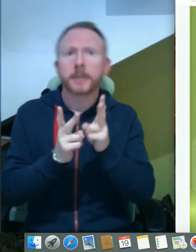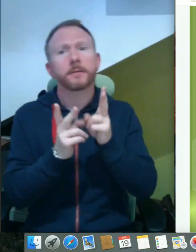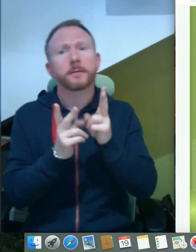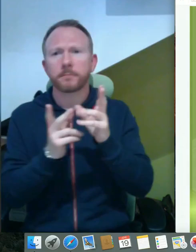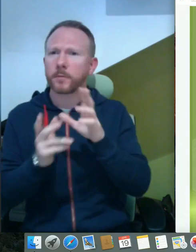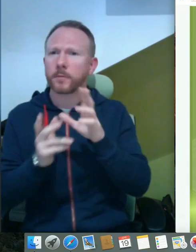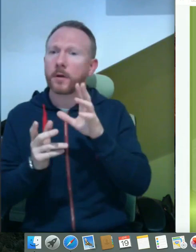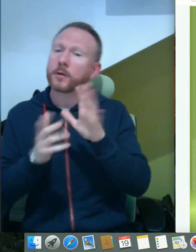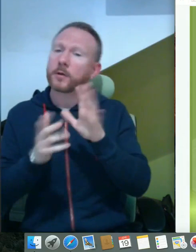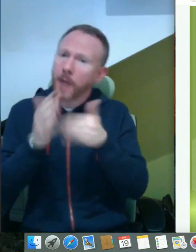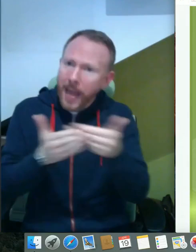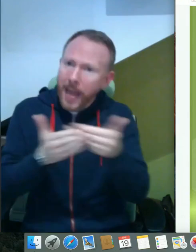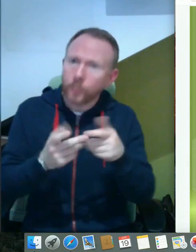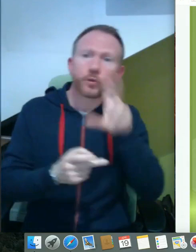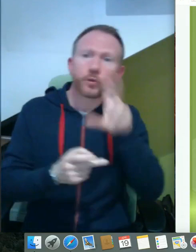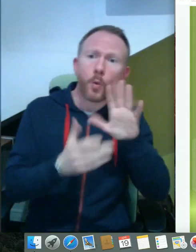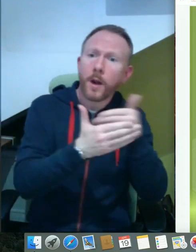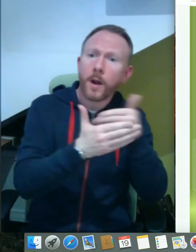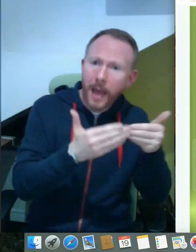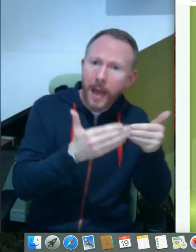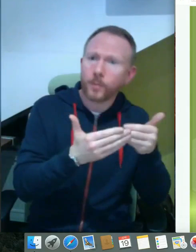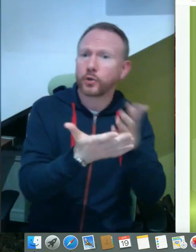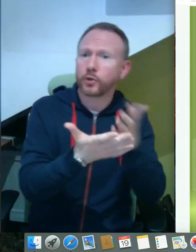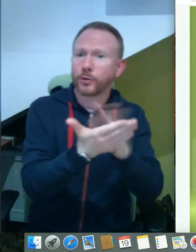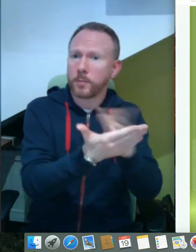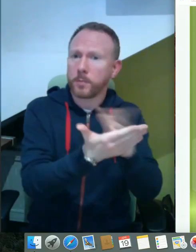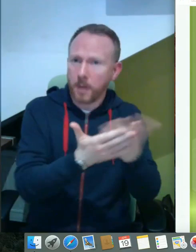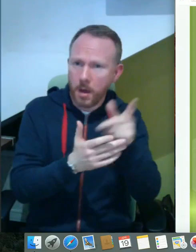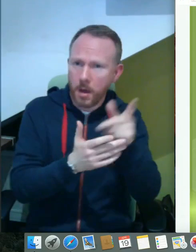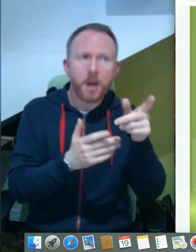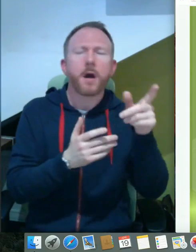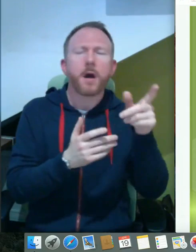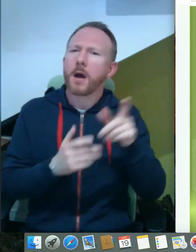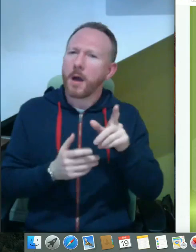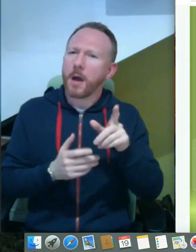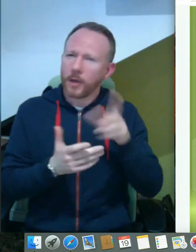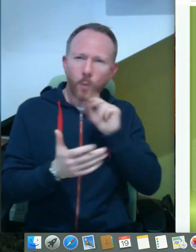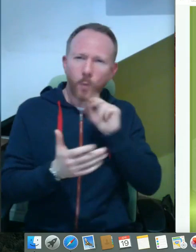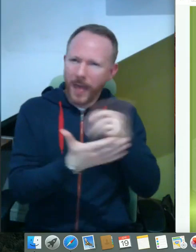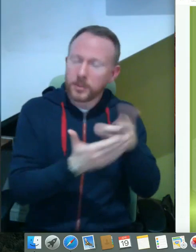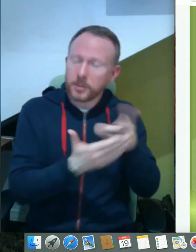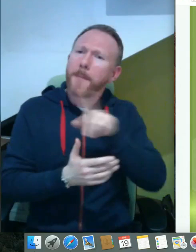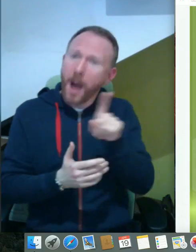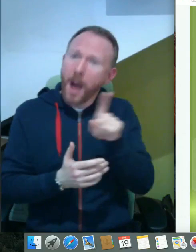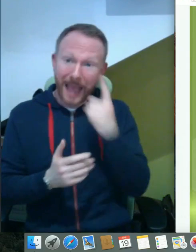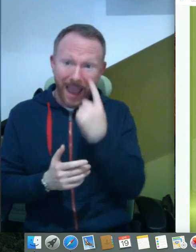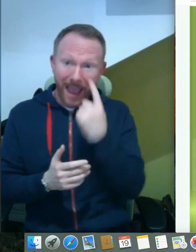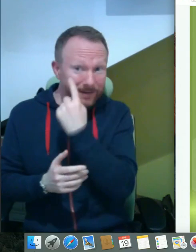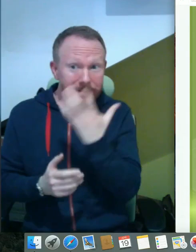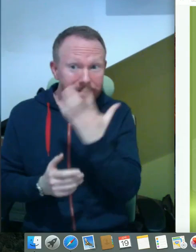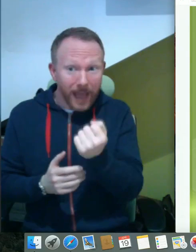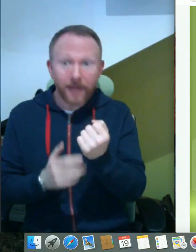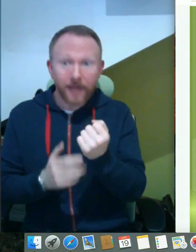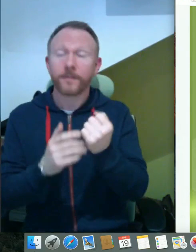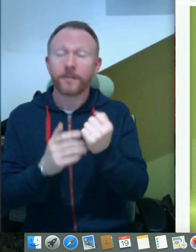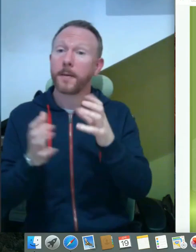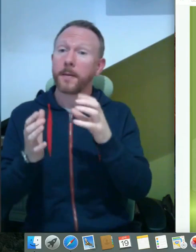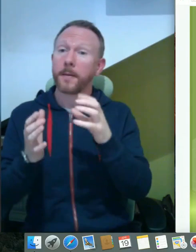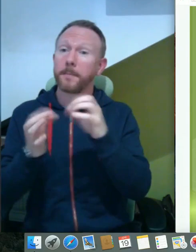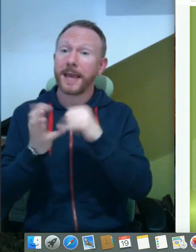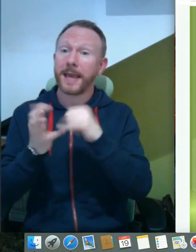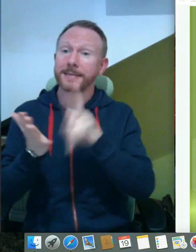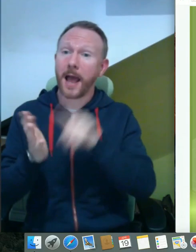language examples. But is there evidence that BSL to English interpretations are enhanced with note-taking